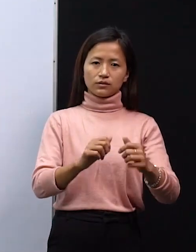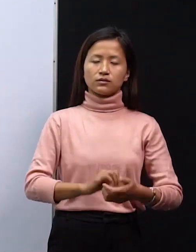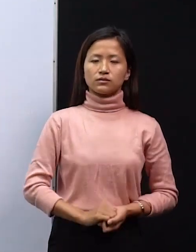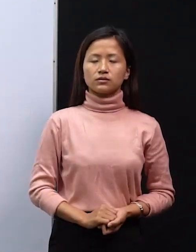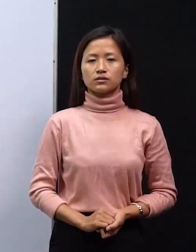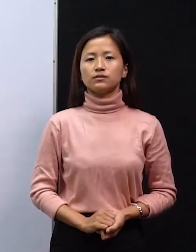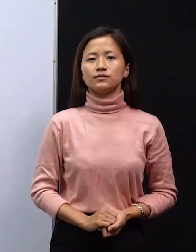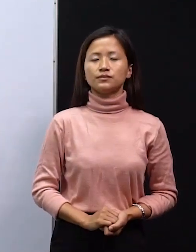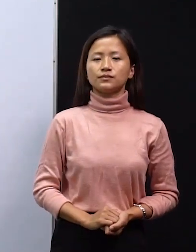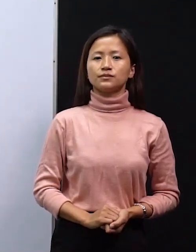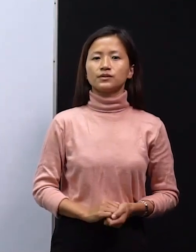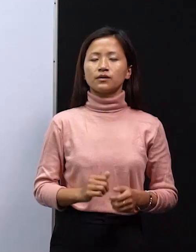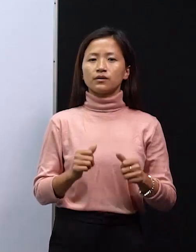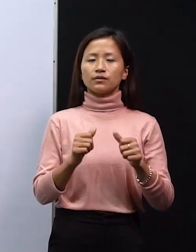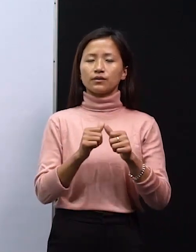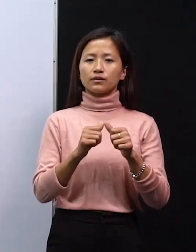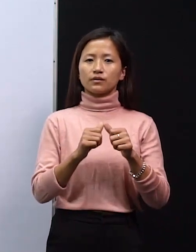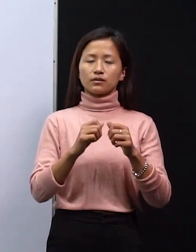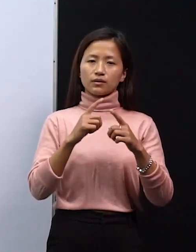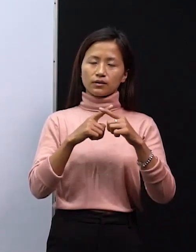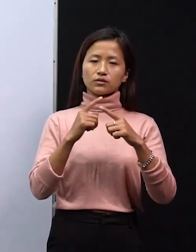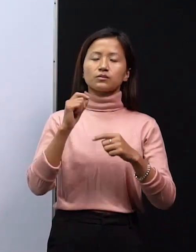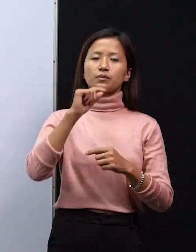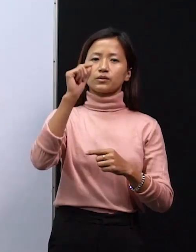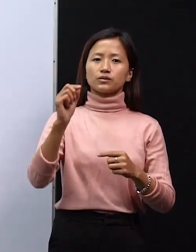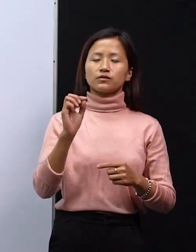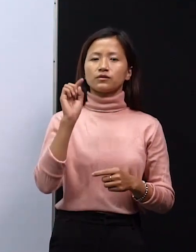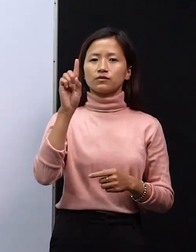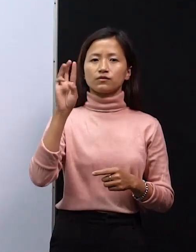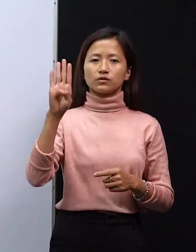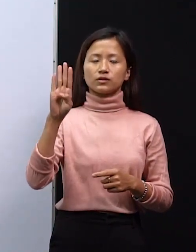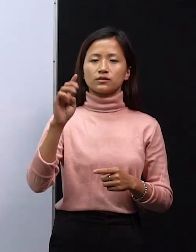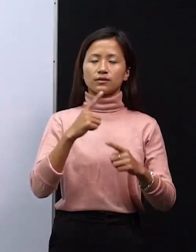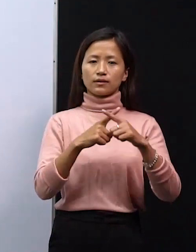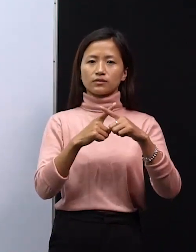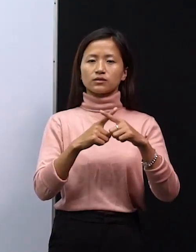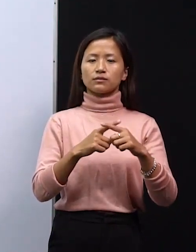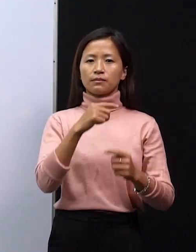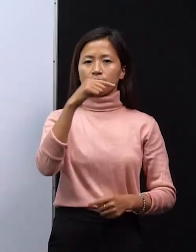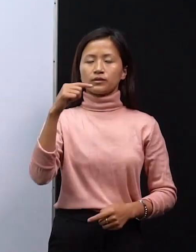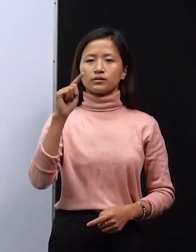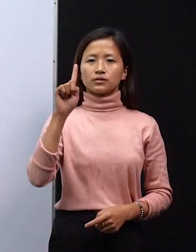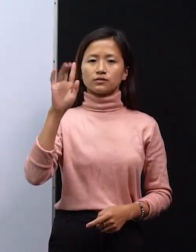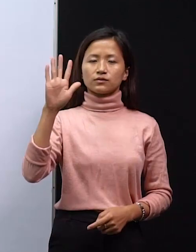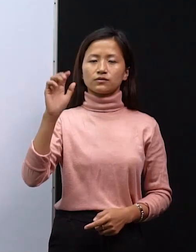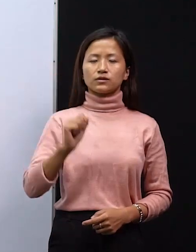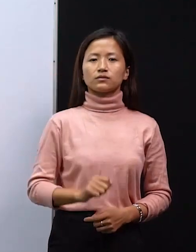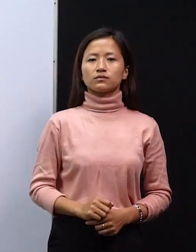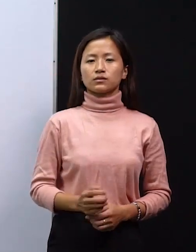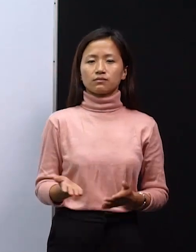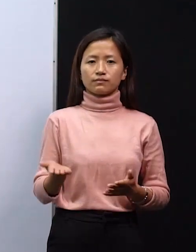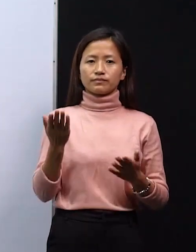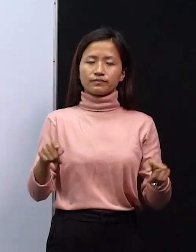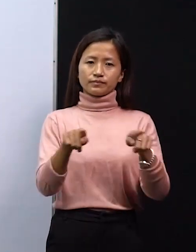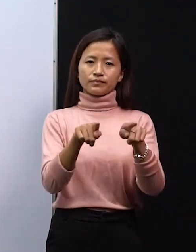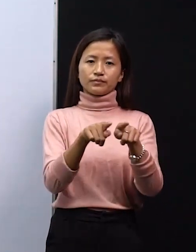because 8x to the power 2 plus 14x minus 15. There are no more like terms.